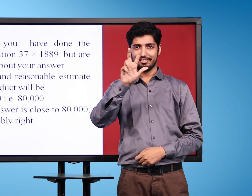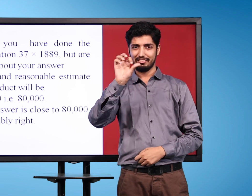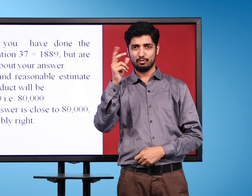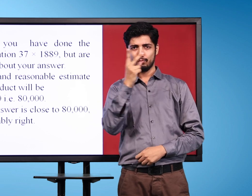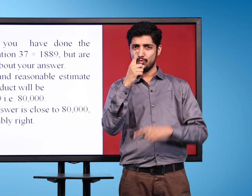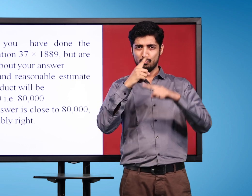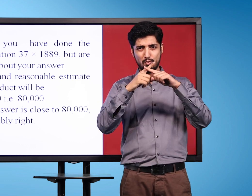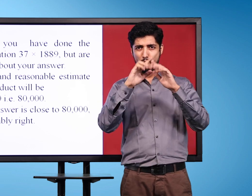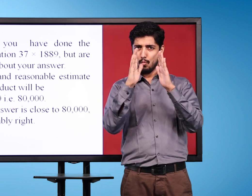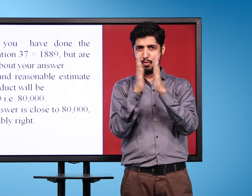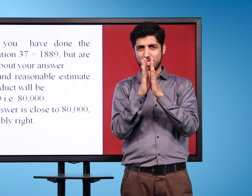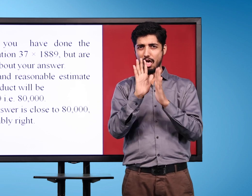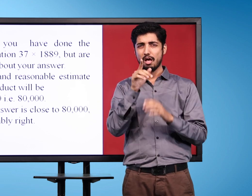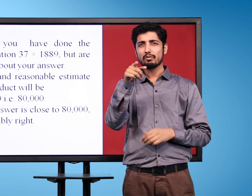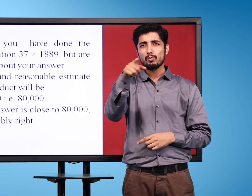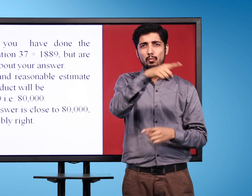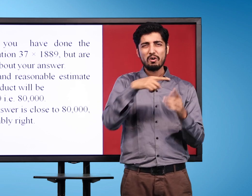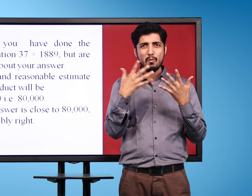1889, but are not sure about your answer.